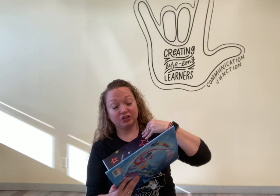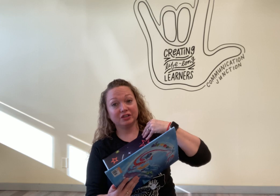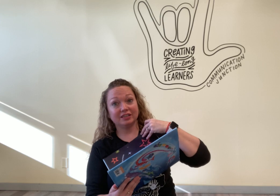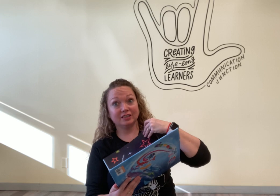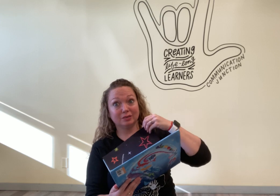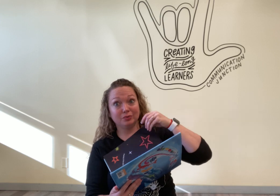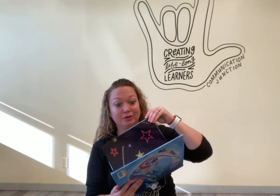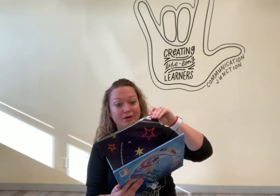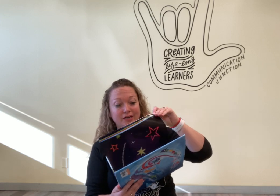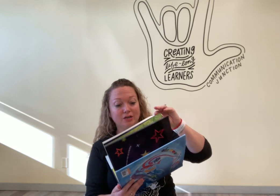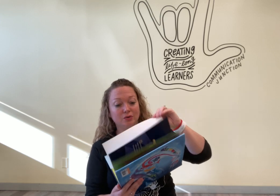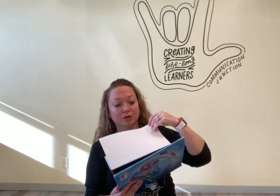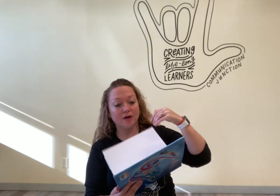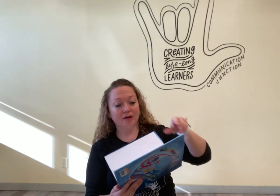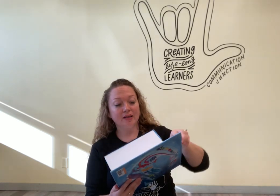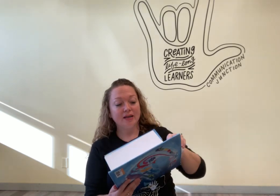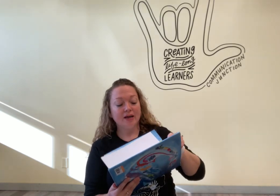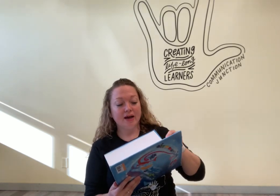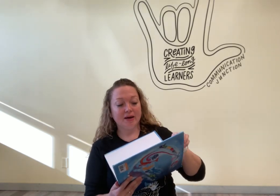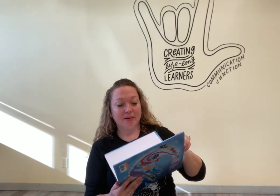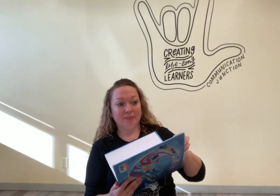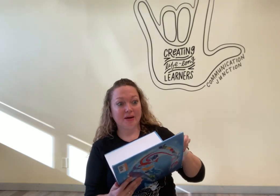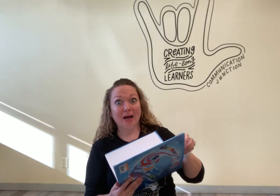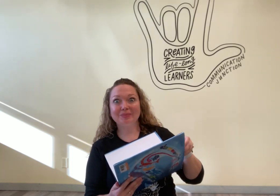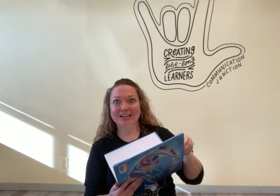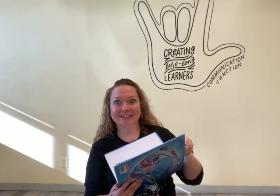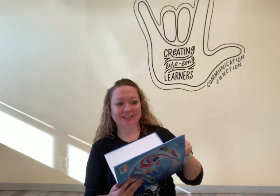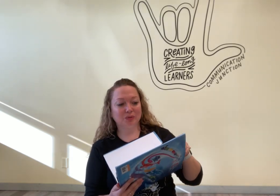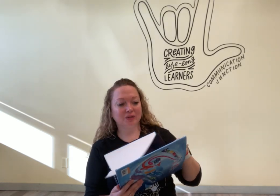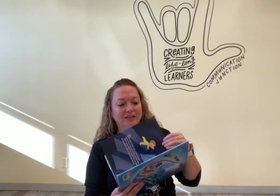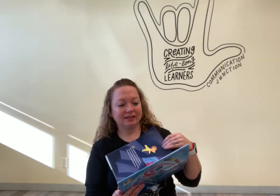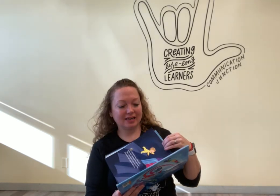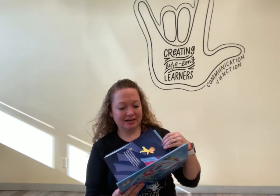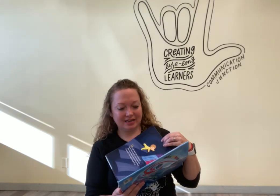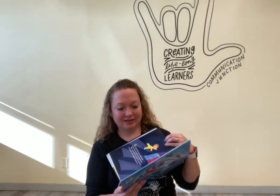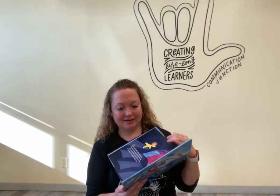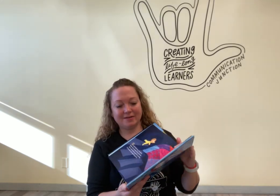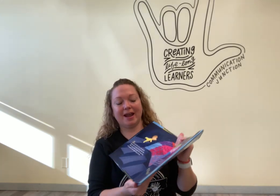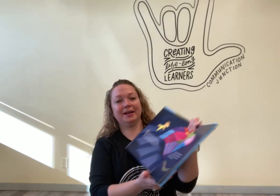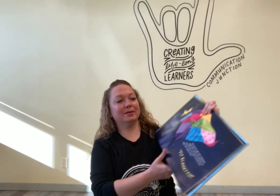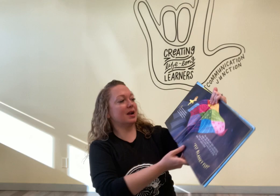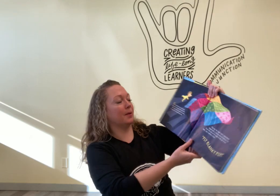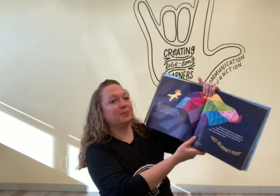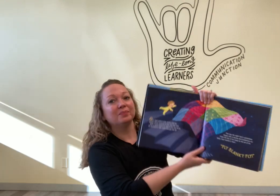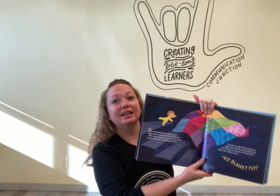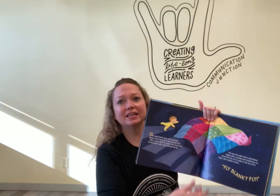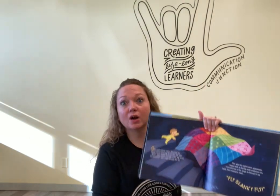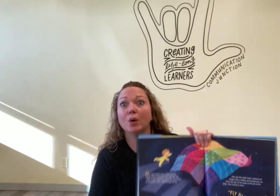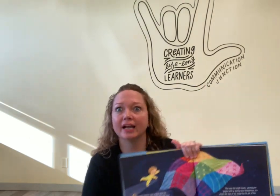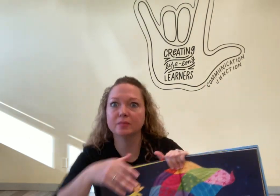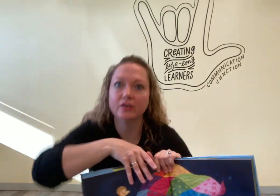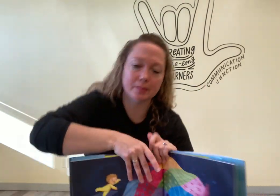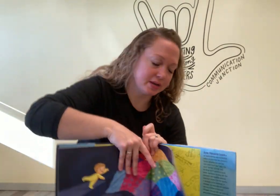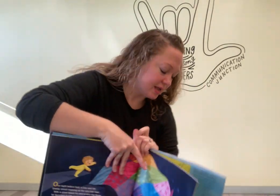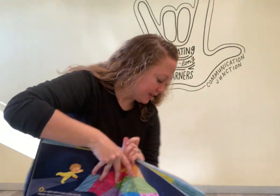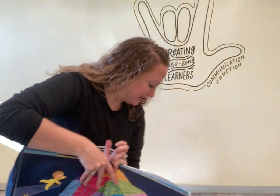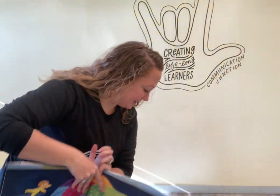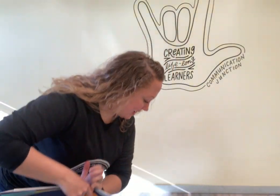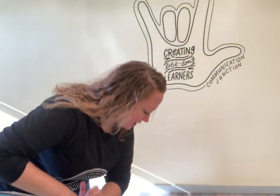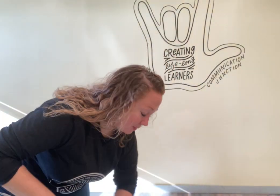into some pretty cool objects. It's really kind of neat. Okay, here we go. It's got, I gotta move up. It's got a